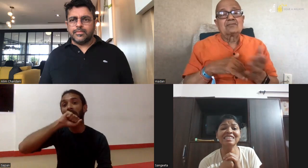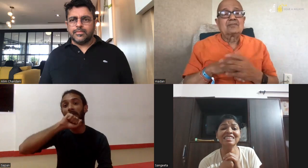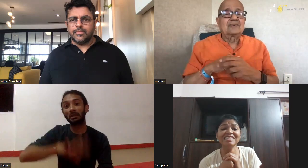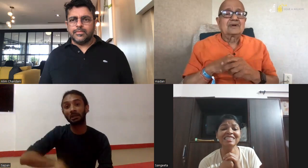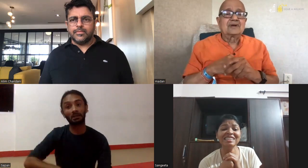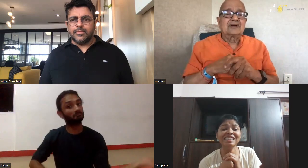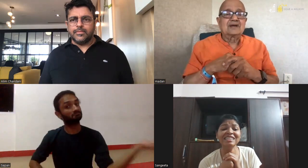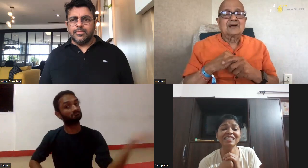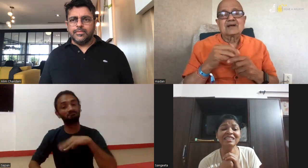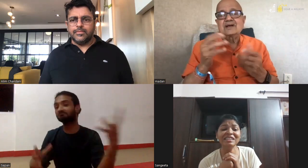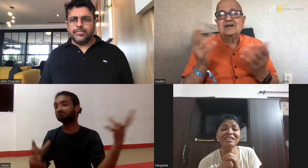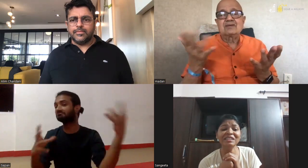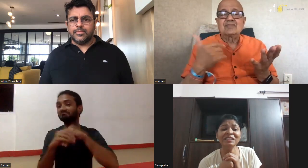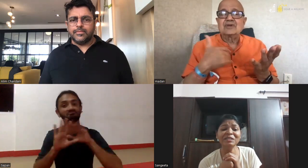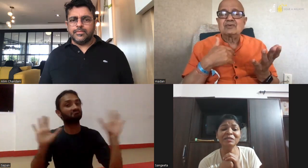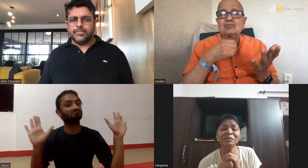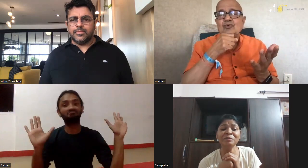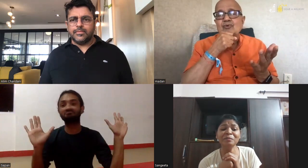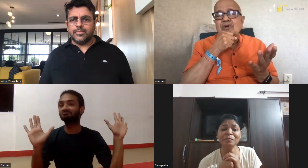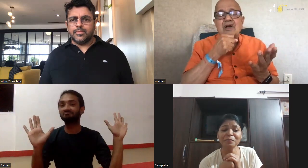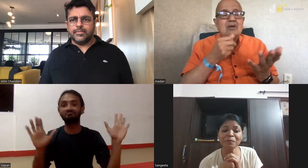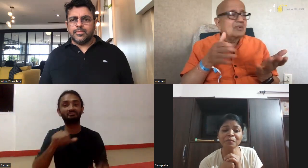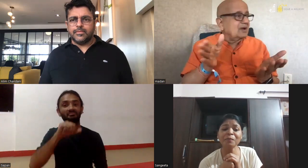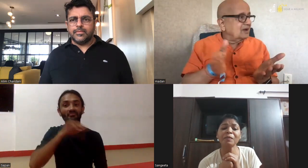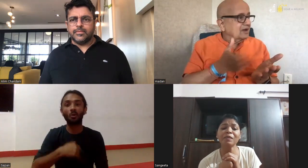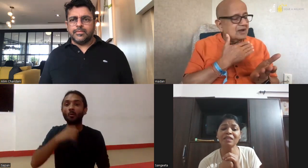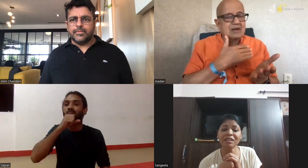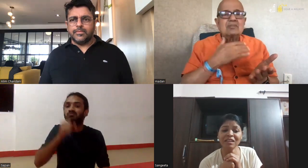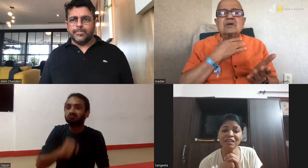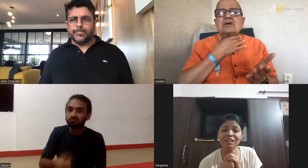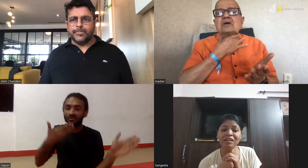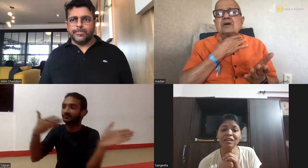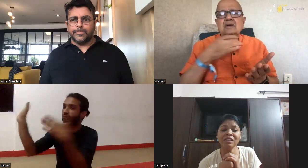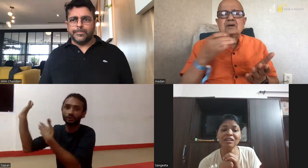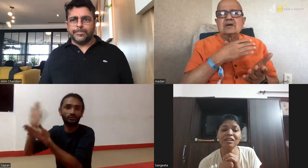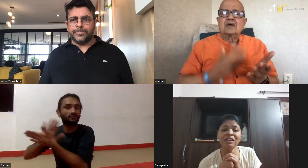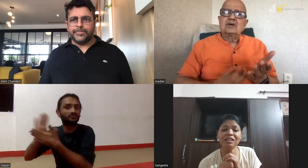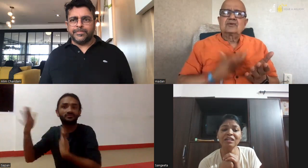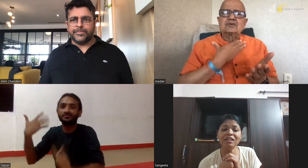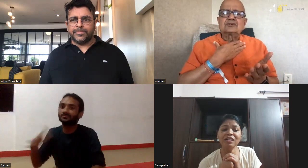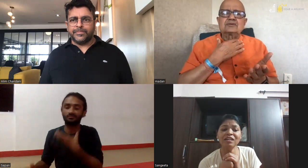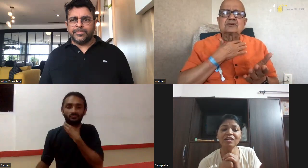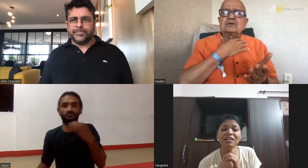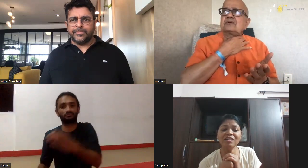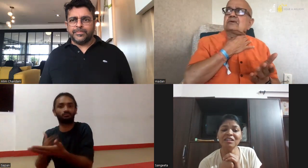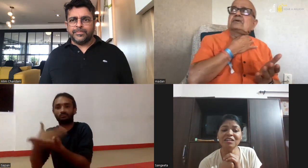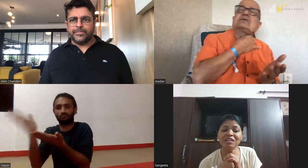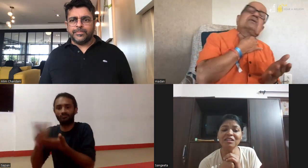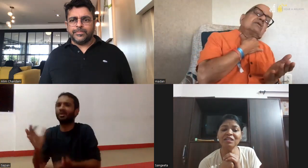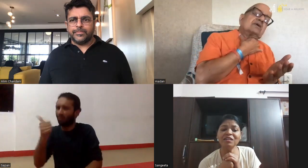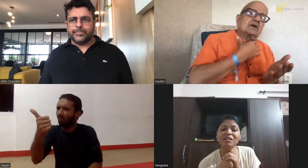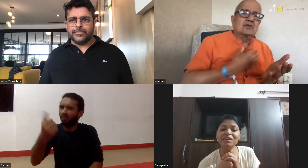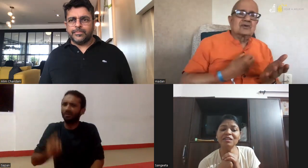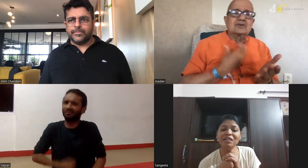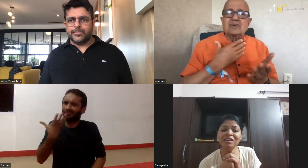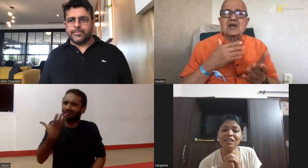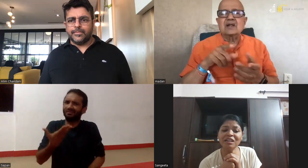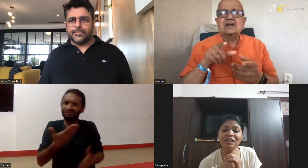Yeah, let's just take last two questions. Some people have just asked in the chat window. I'm going to ask that. So your book,